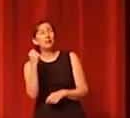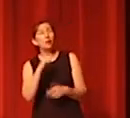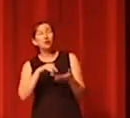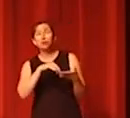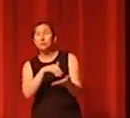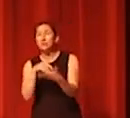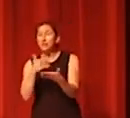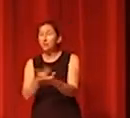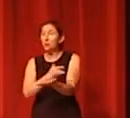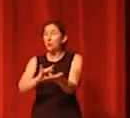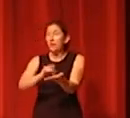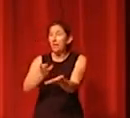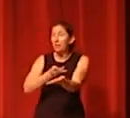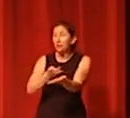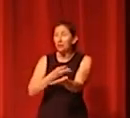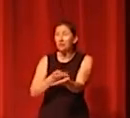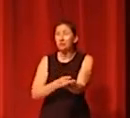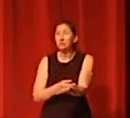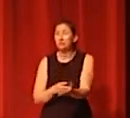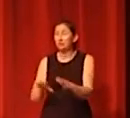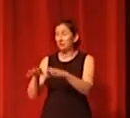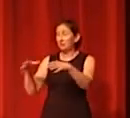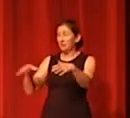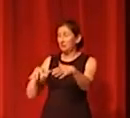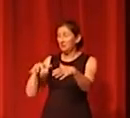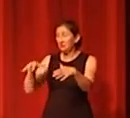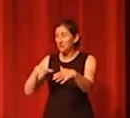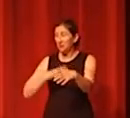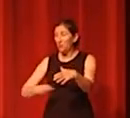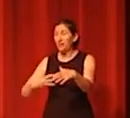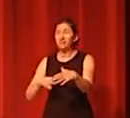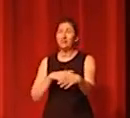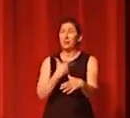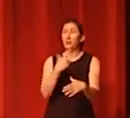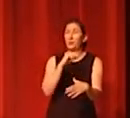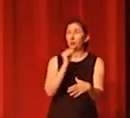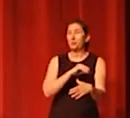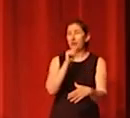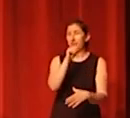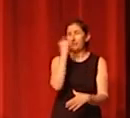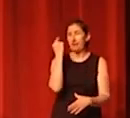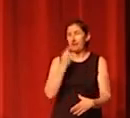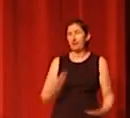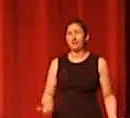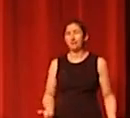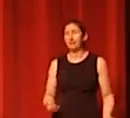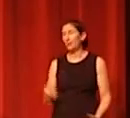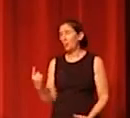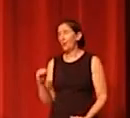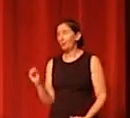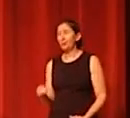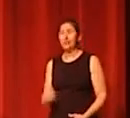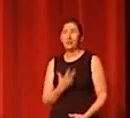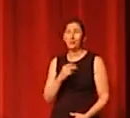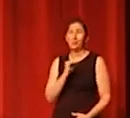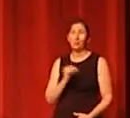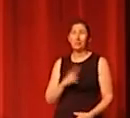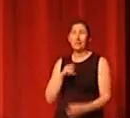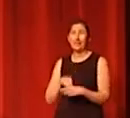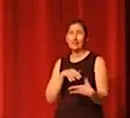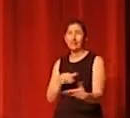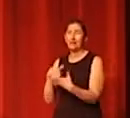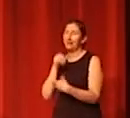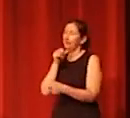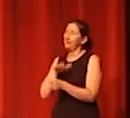trial, it was 3% blacks. A little increase, but still not enough representation. They didn't have